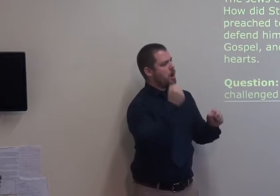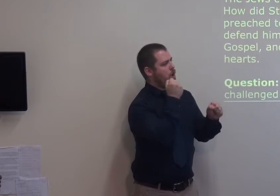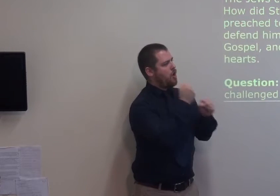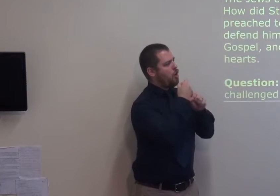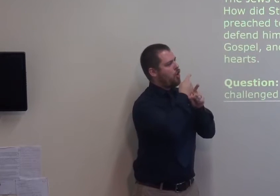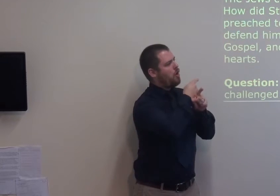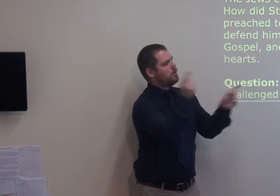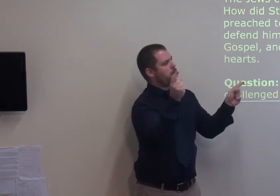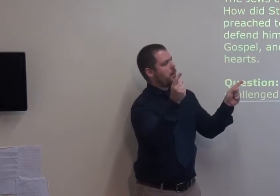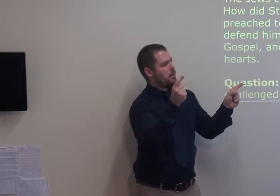challenged their hearts.